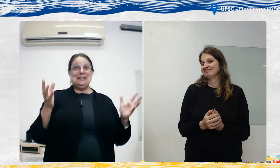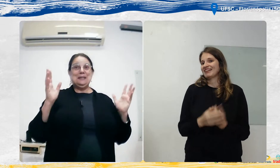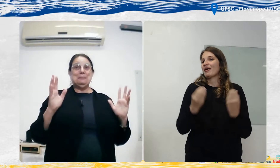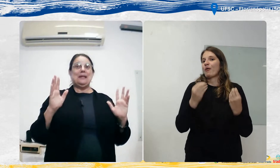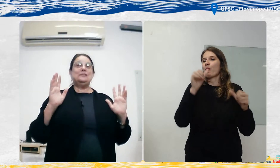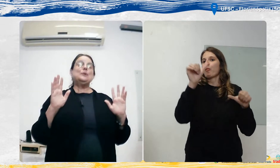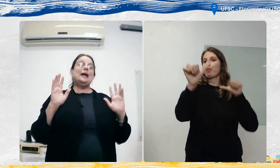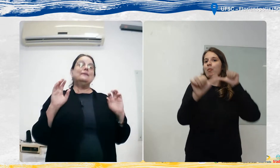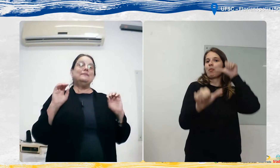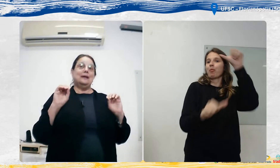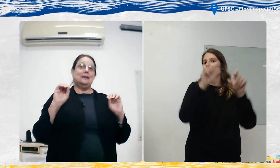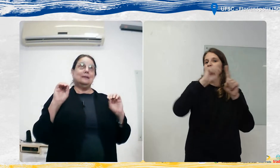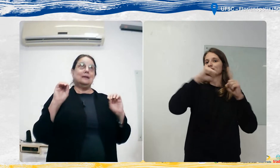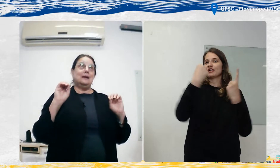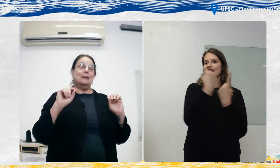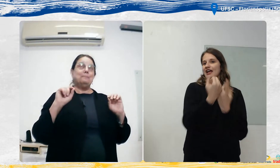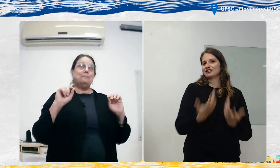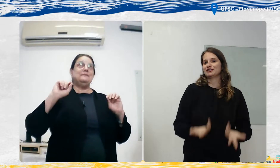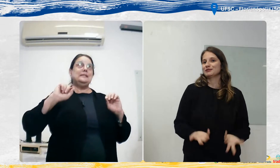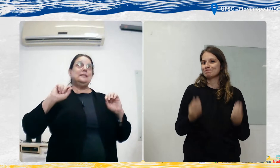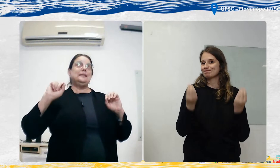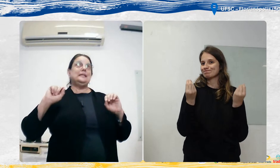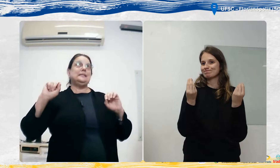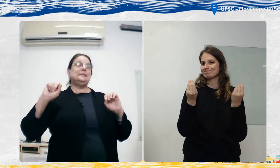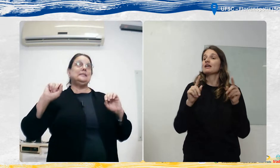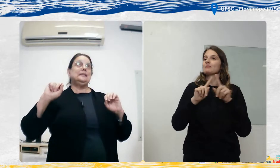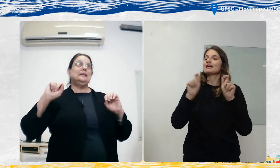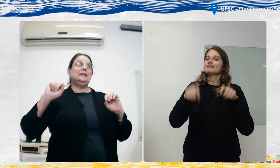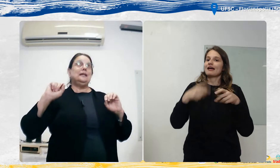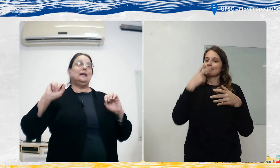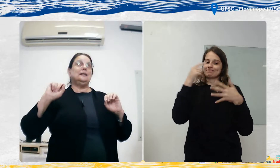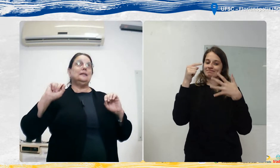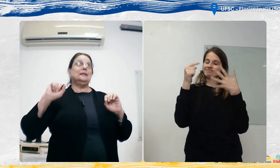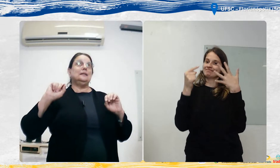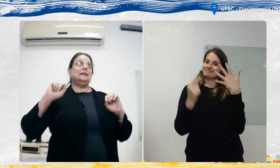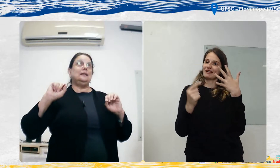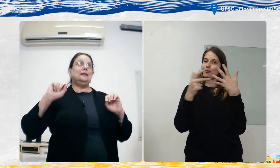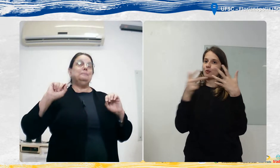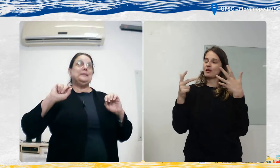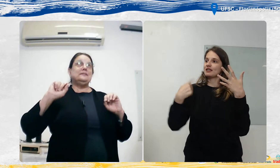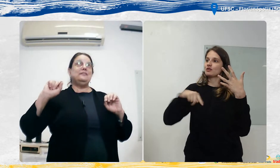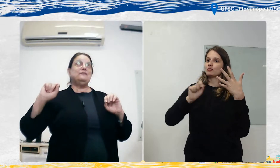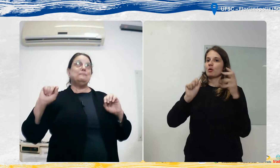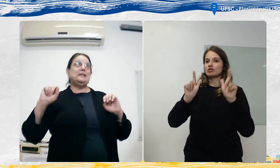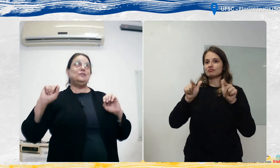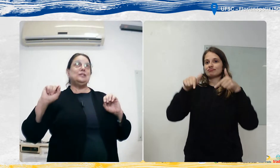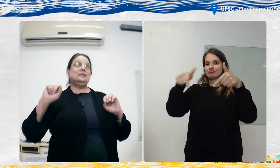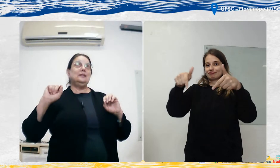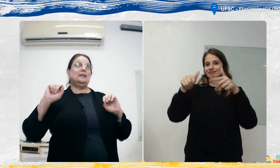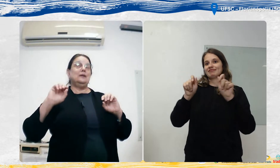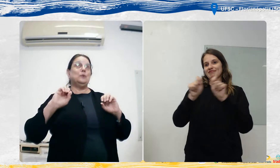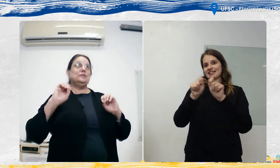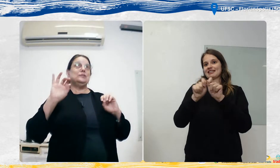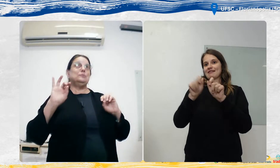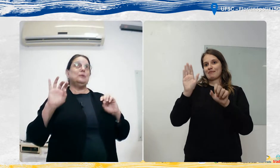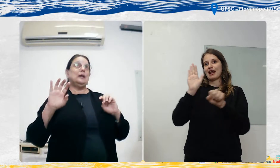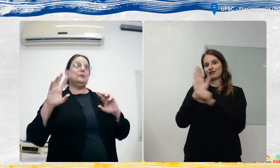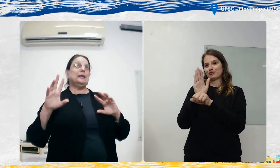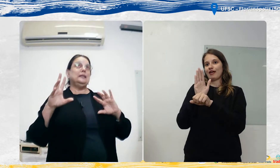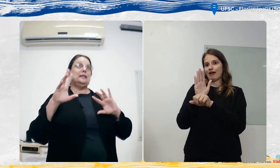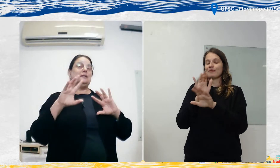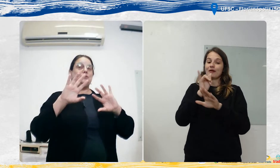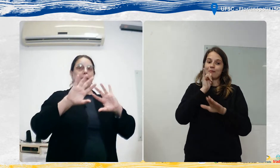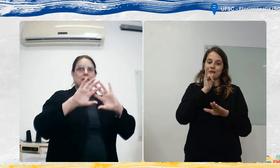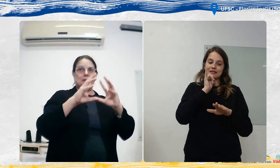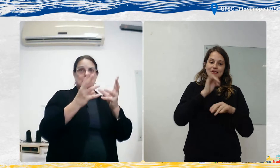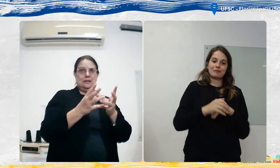society, but I do have a couple of little things, bits of information that I want to just throw out,